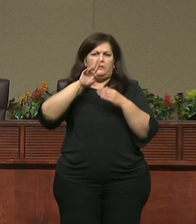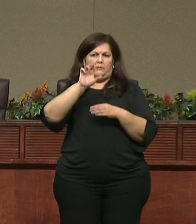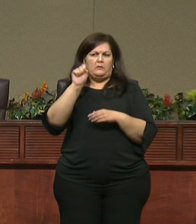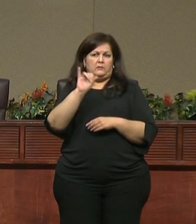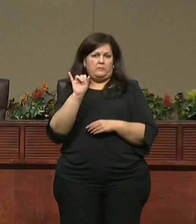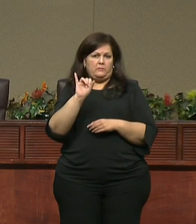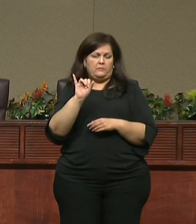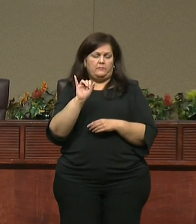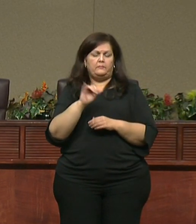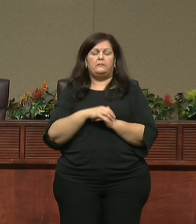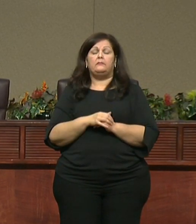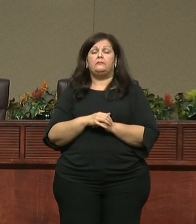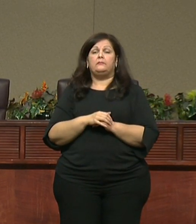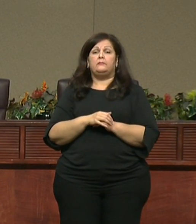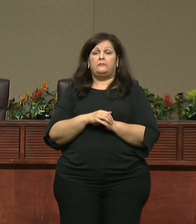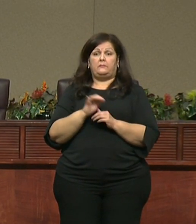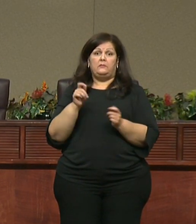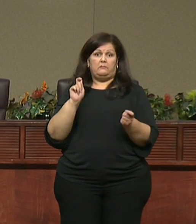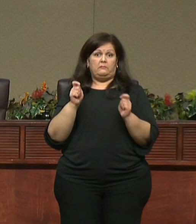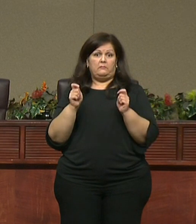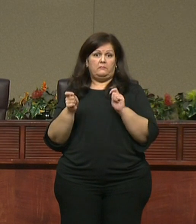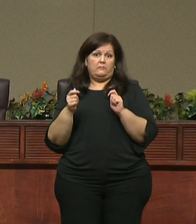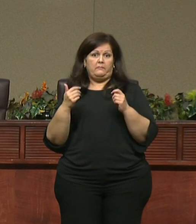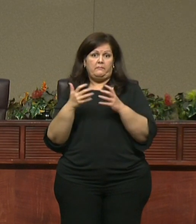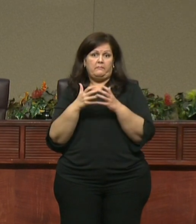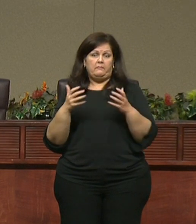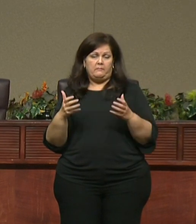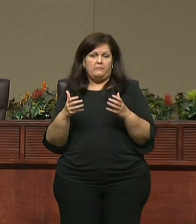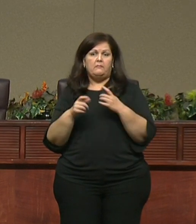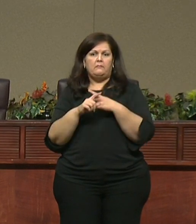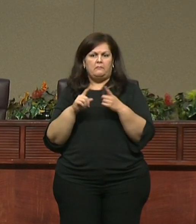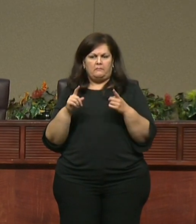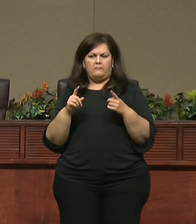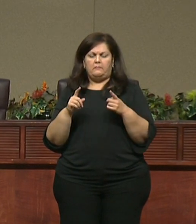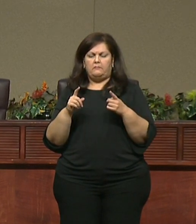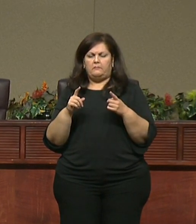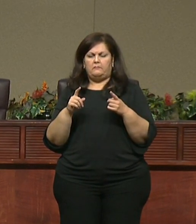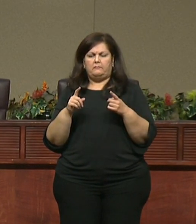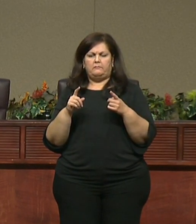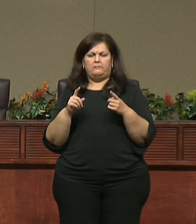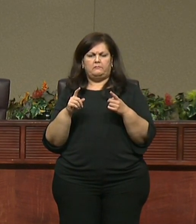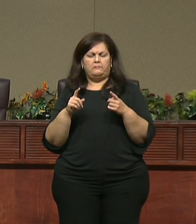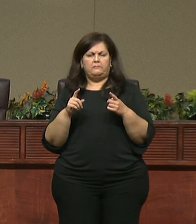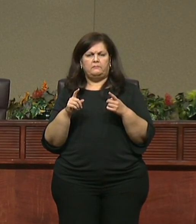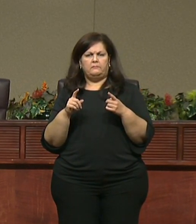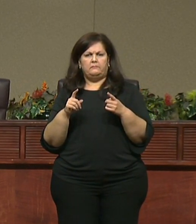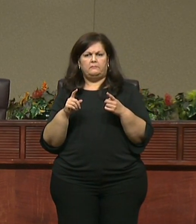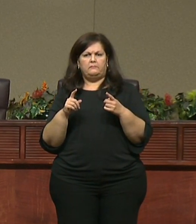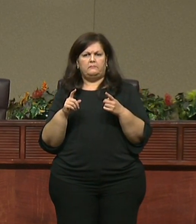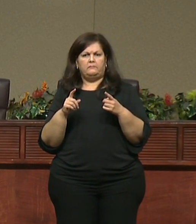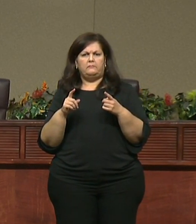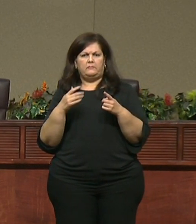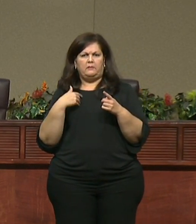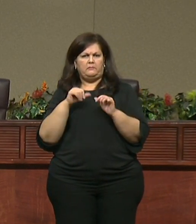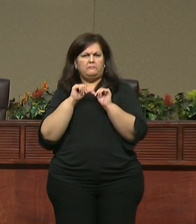In addition to those changes, they remain fareless through the end of August. This past